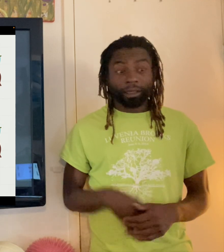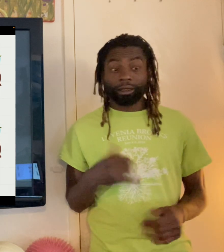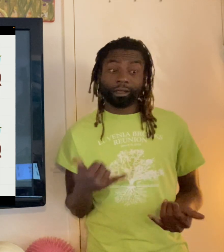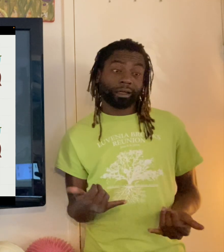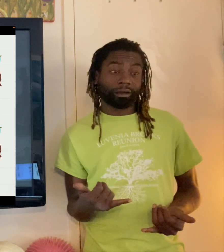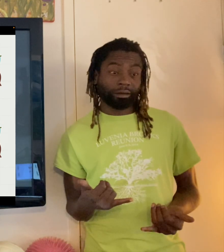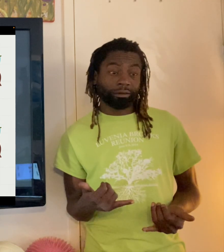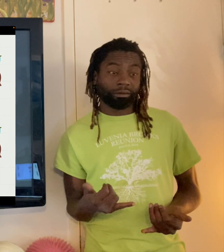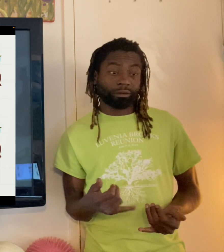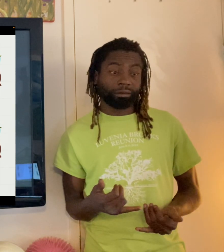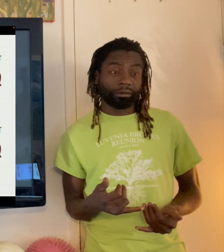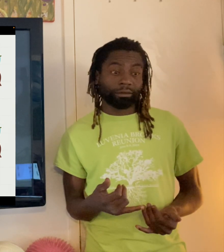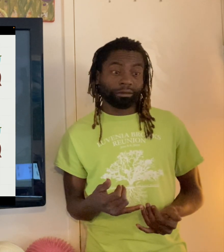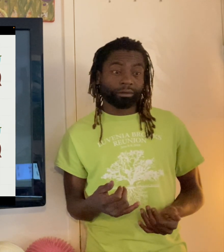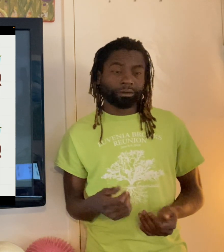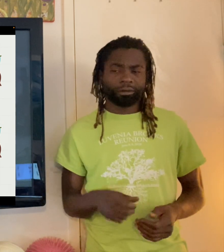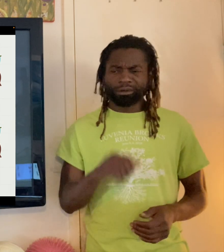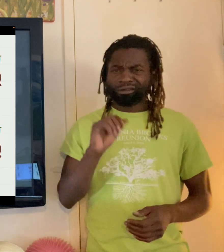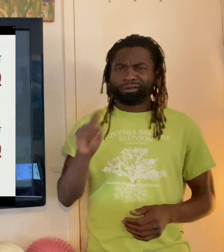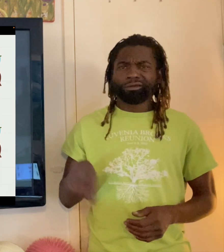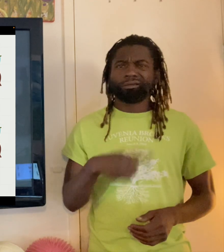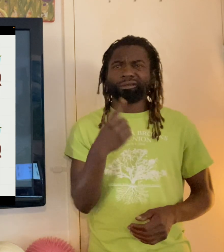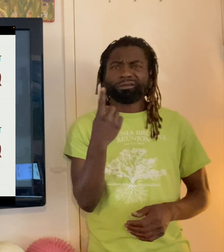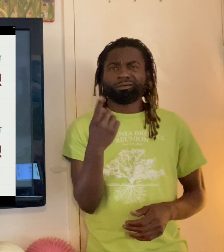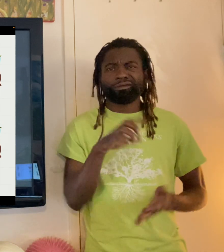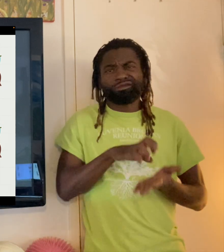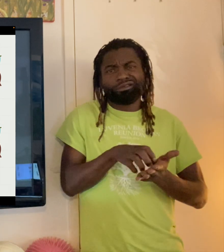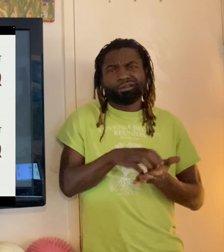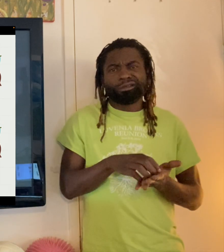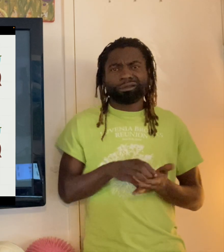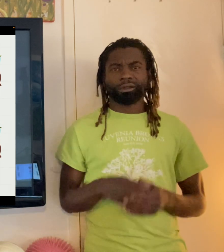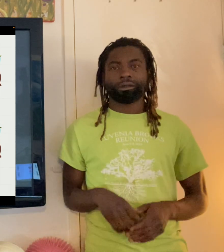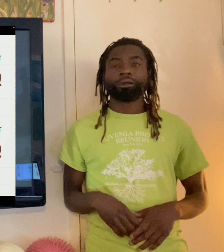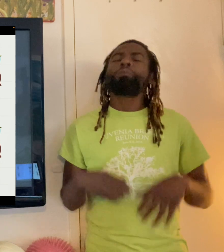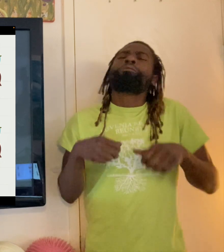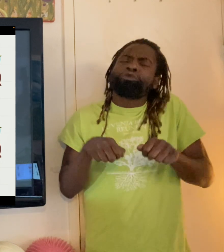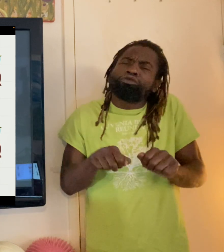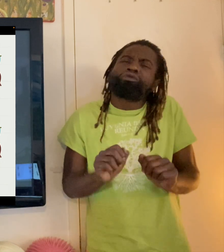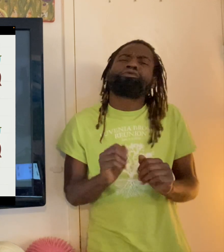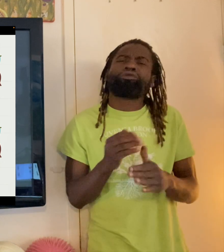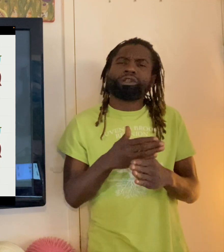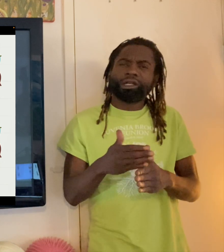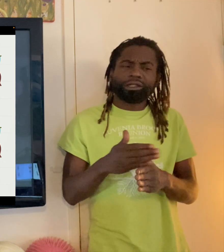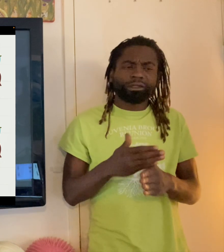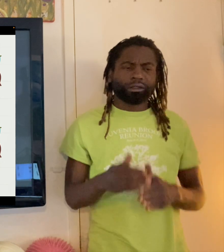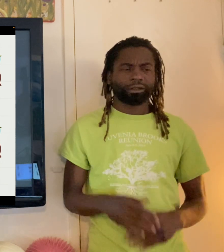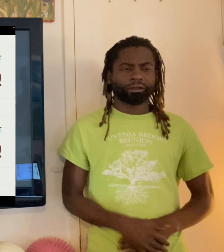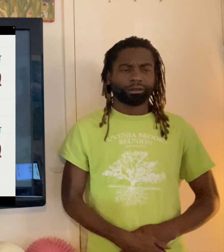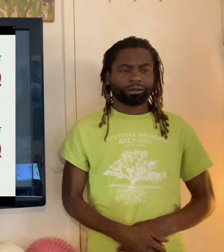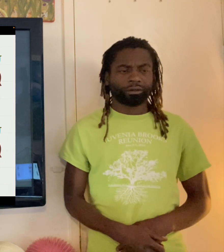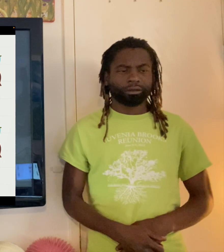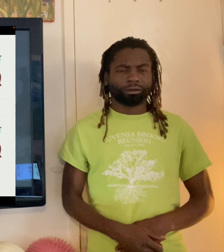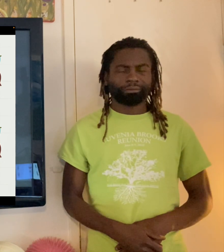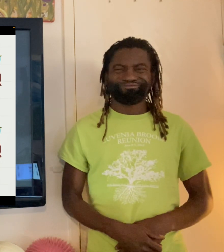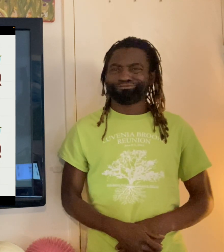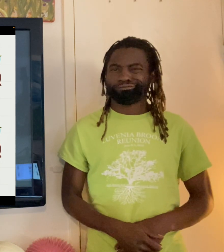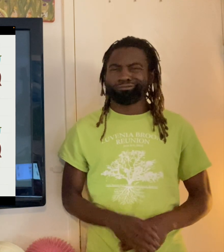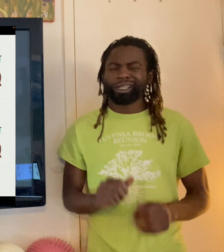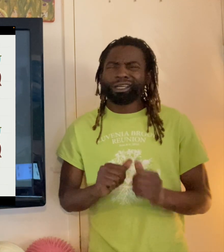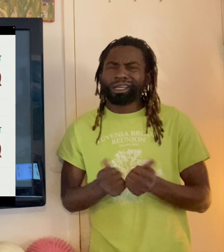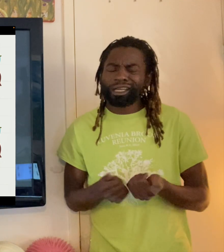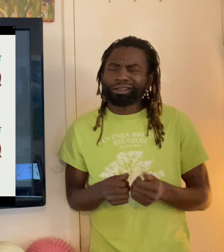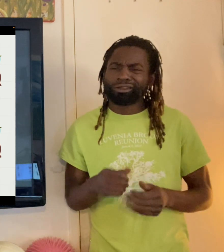Well, that means we only have 1 cookie left. Let's try and share them. Hey, how can we